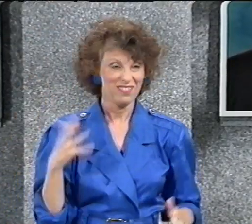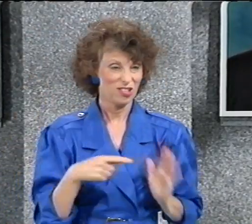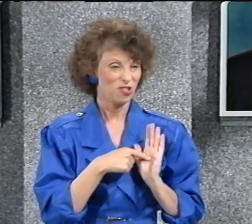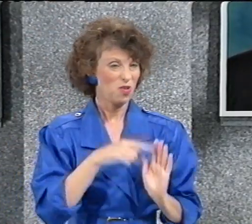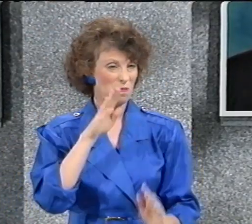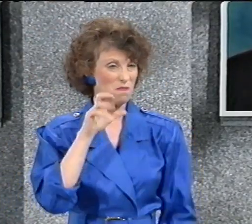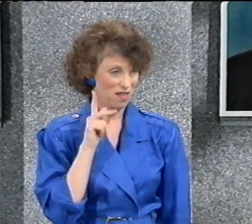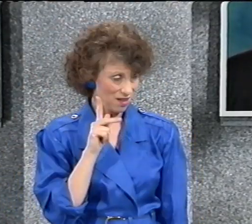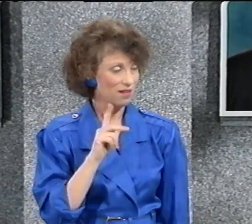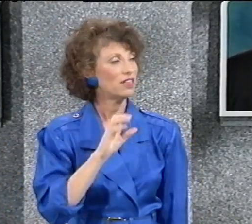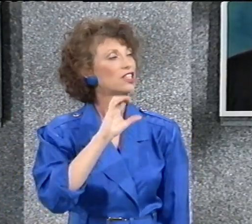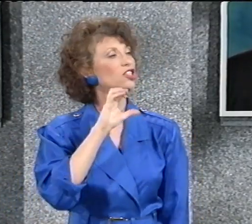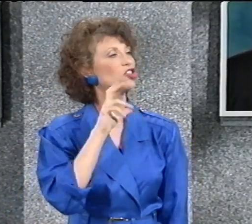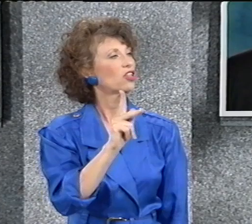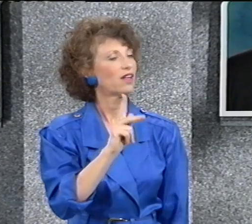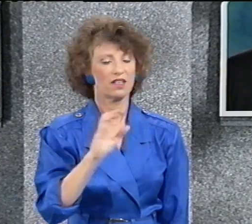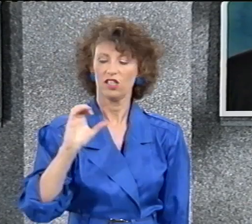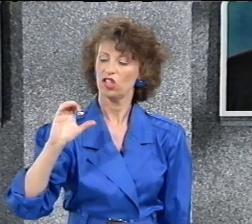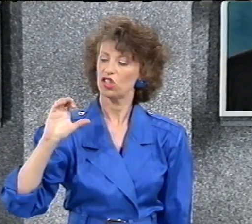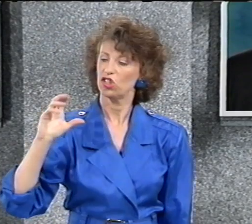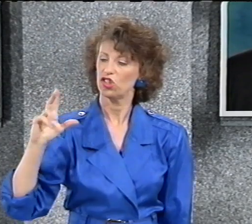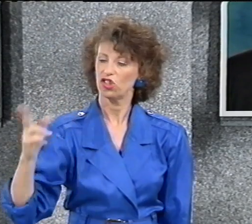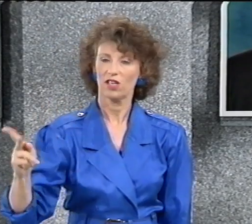We had back already.